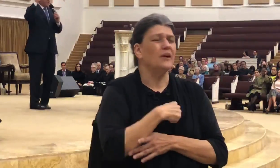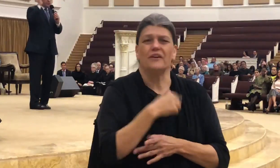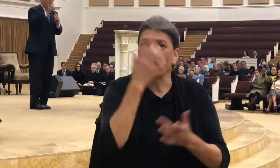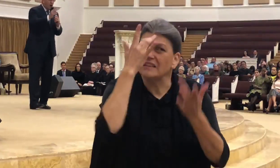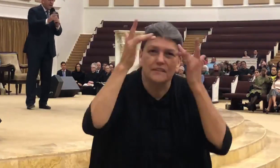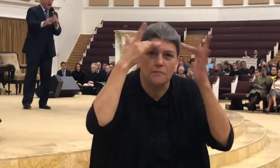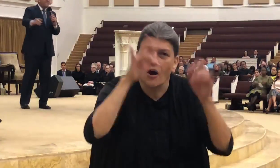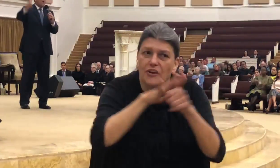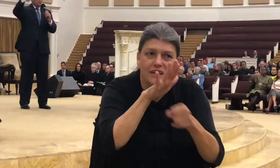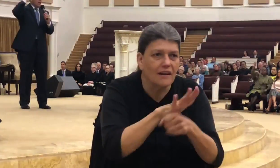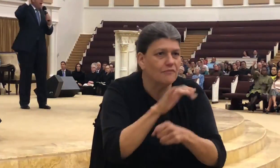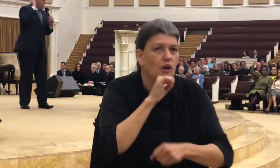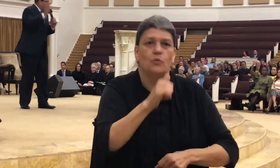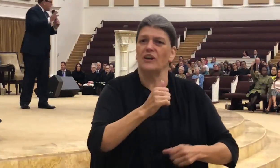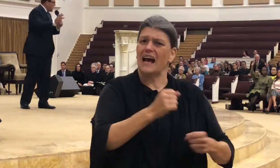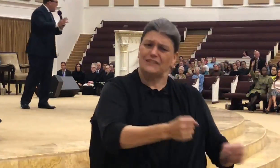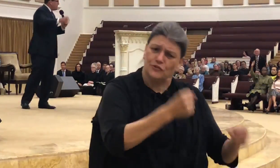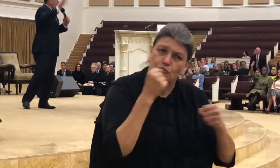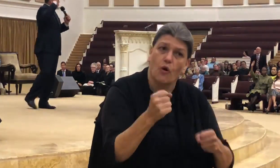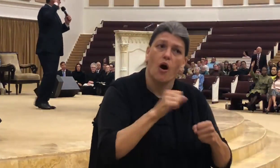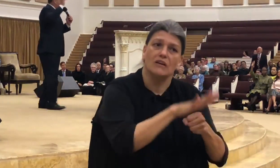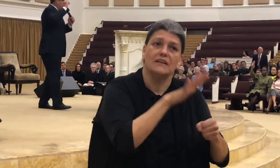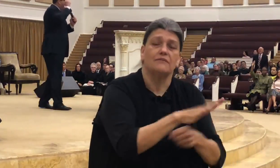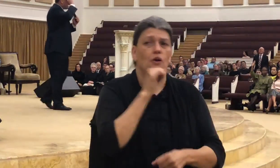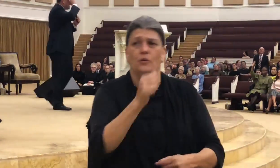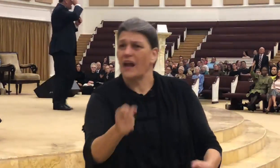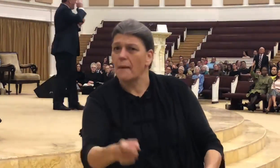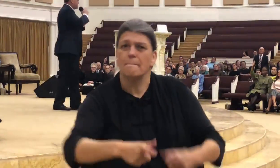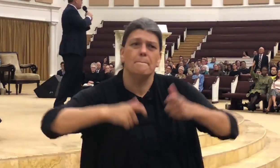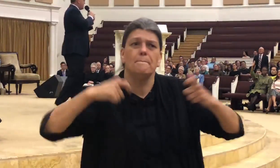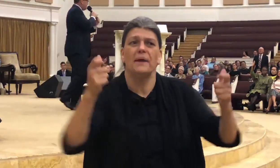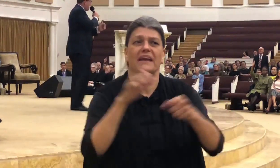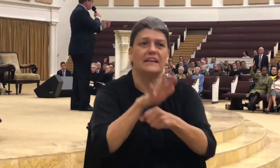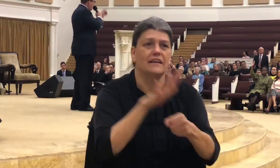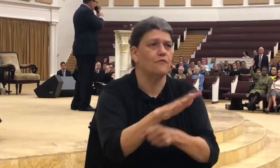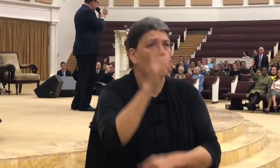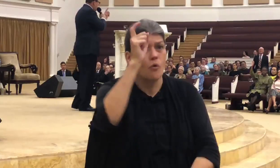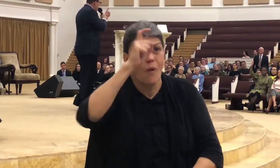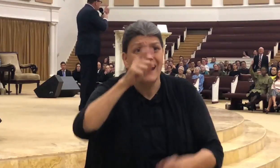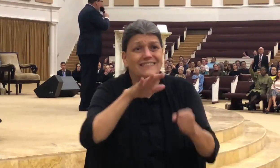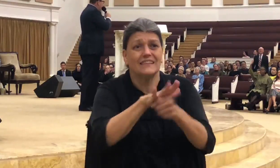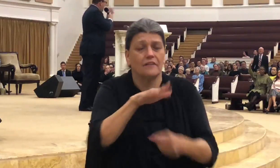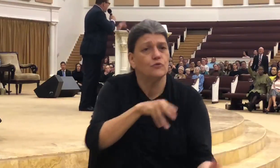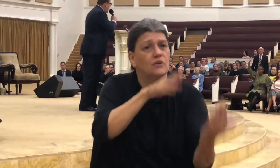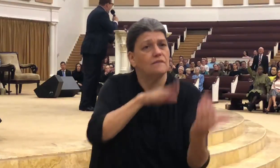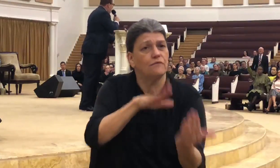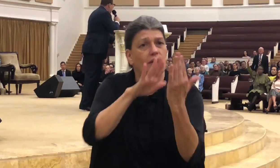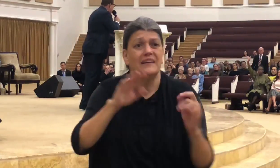Strong enough, we're not big enough, we're not wise enough to confront the issue.